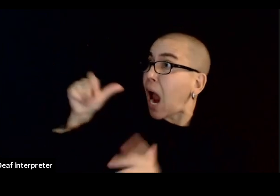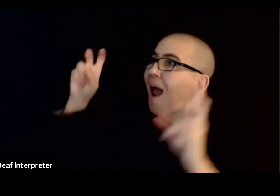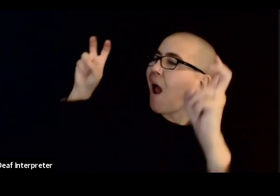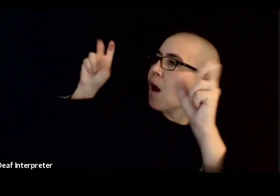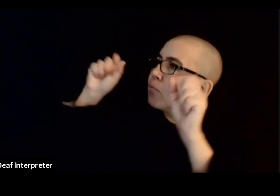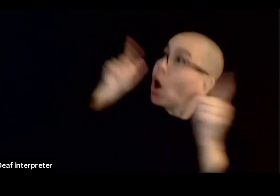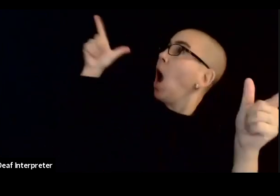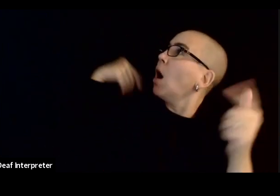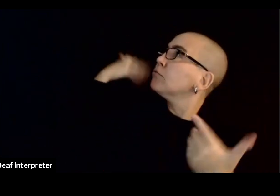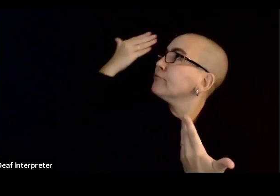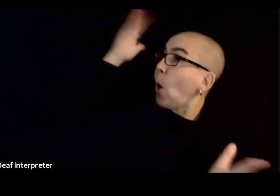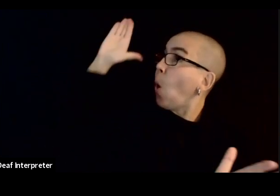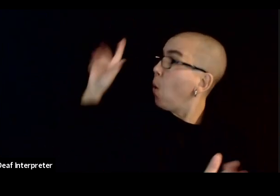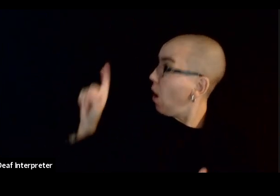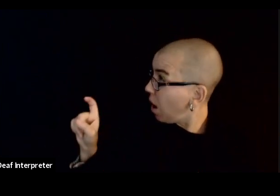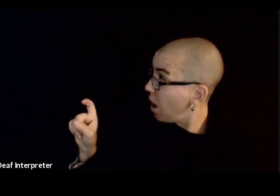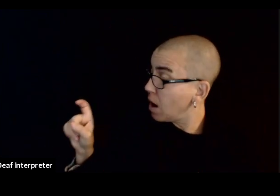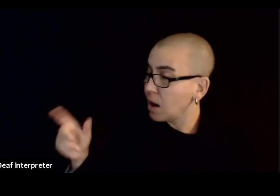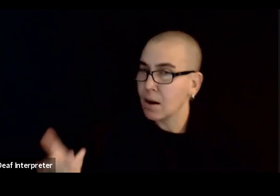No, that's it, fine. Thanks.